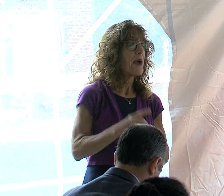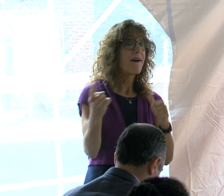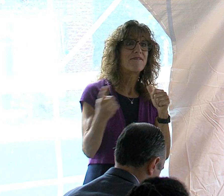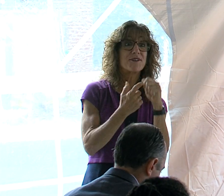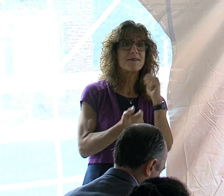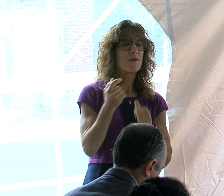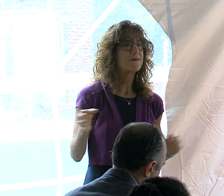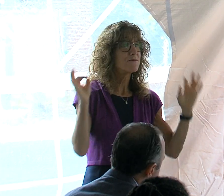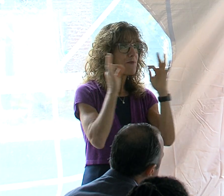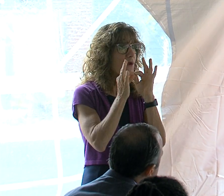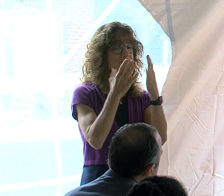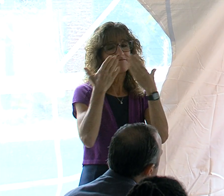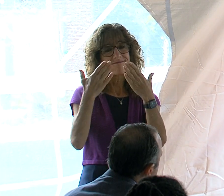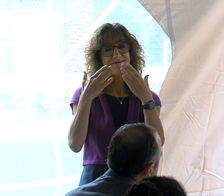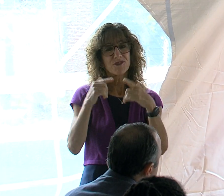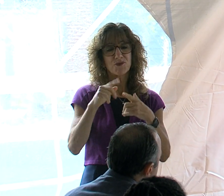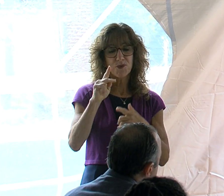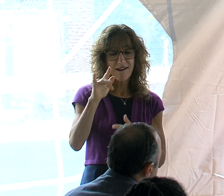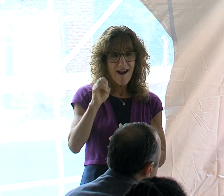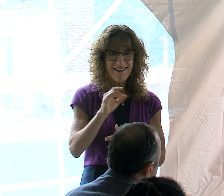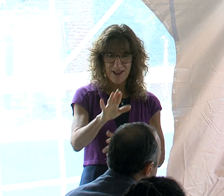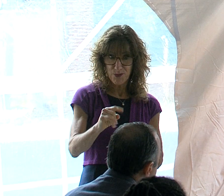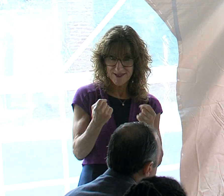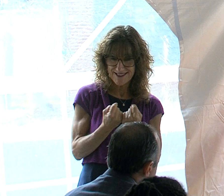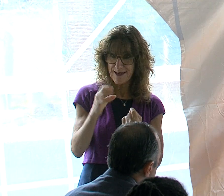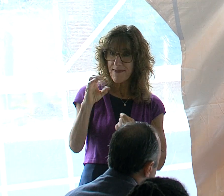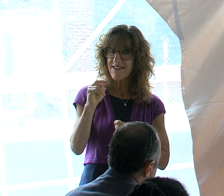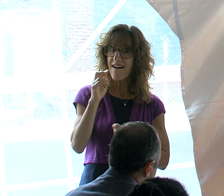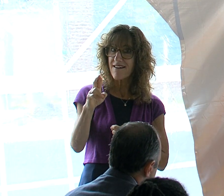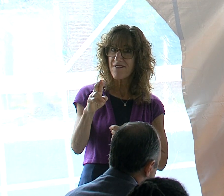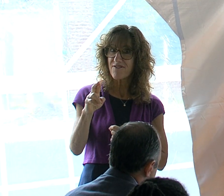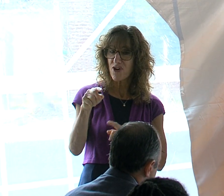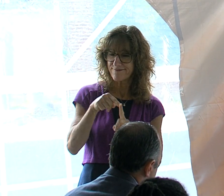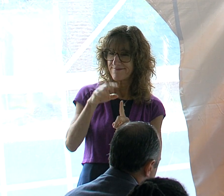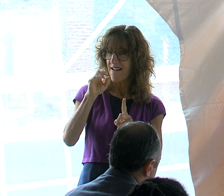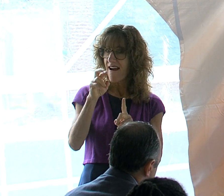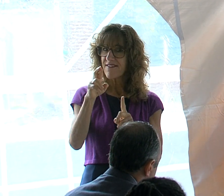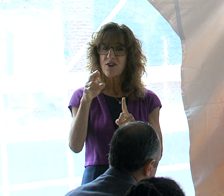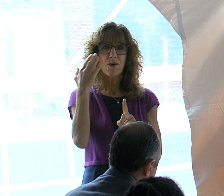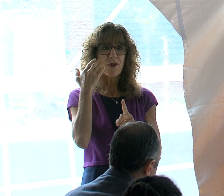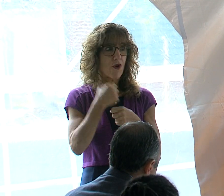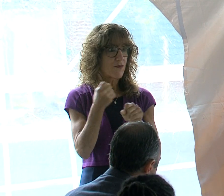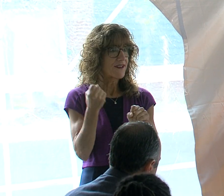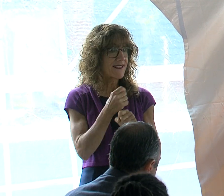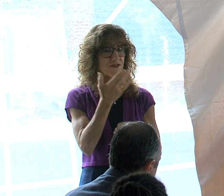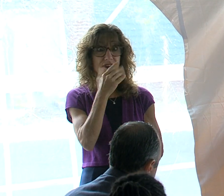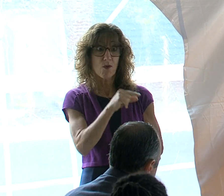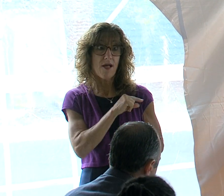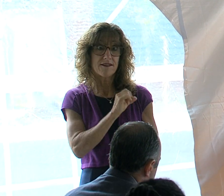and foremost, thanks to Kyle and your team at Conifer. Conifer, we know, has produced quality